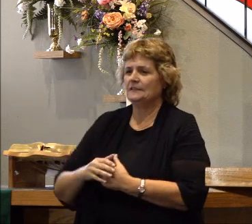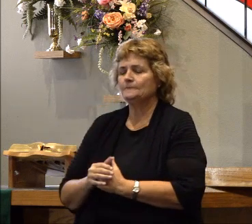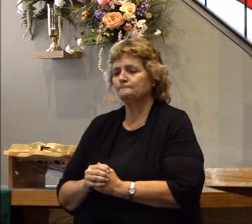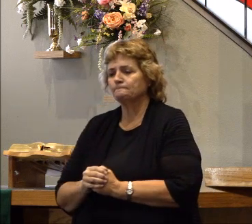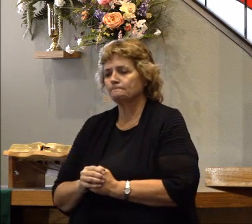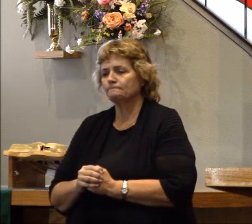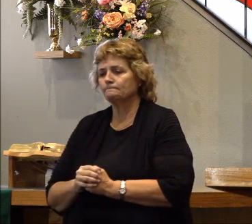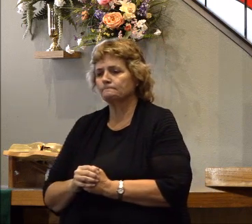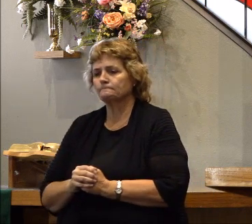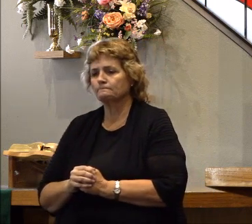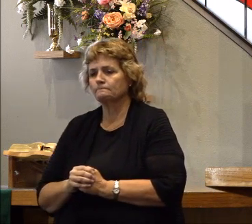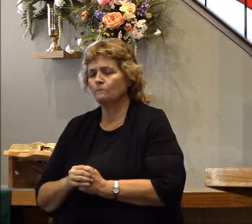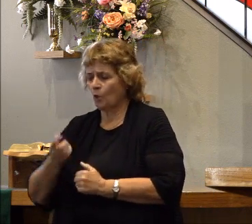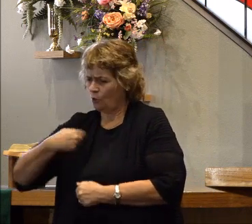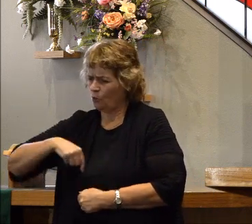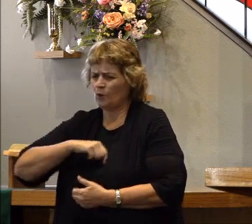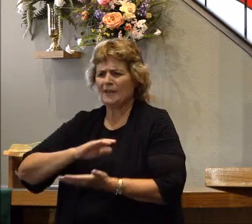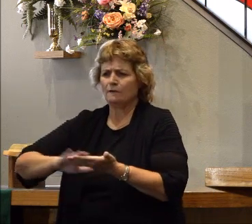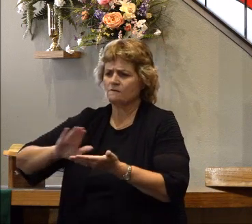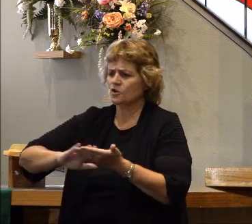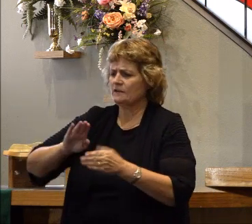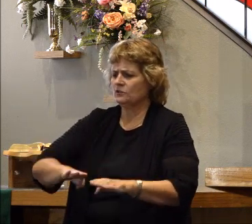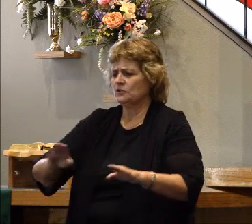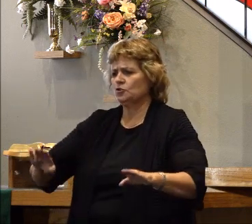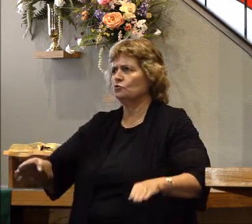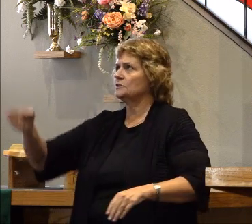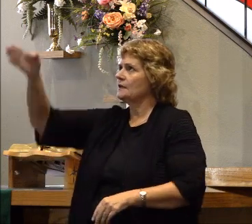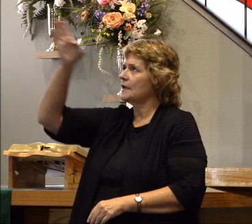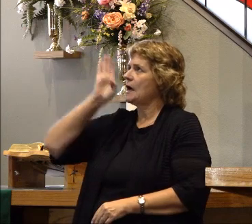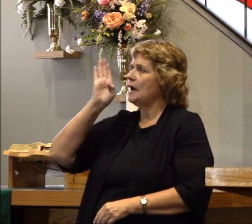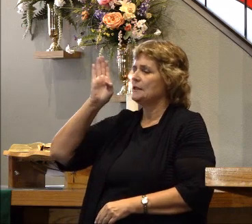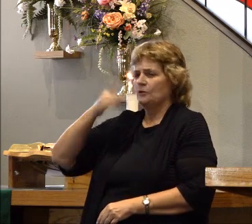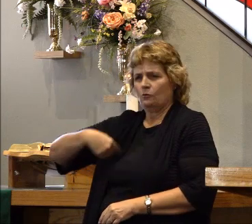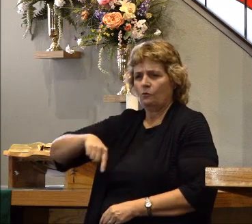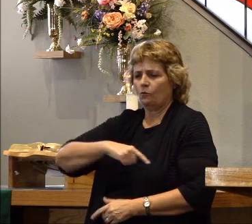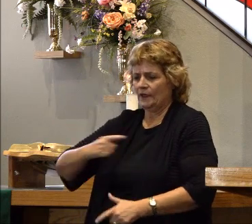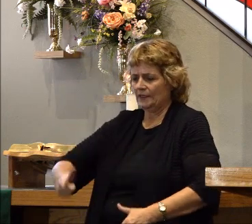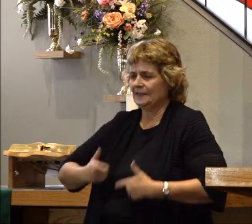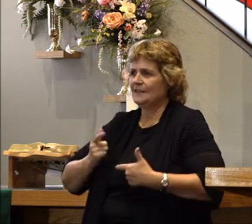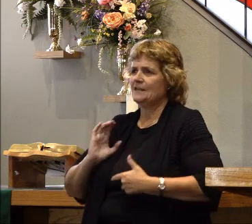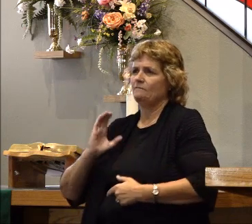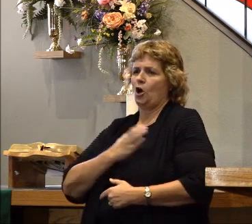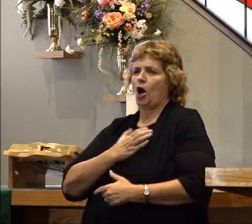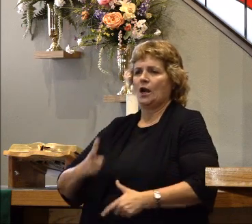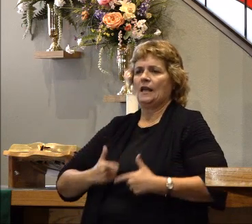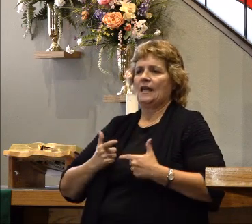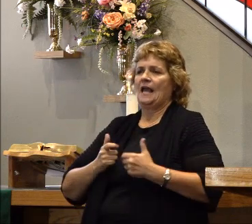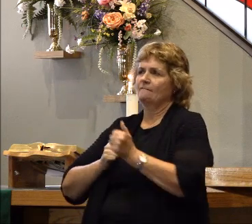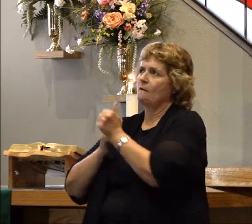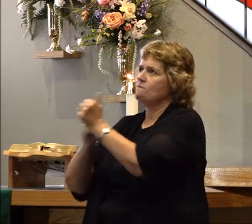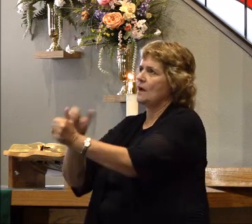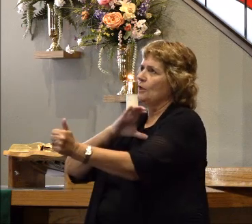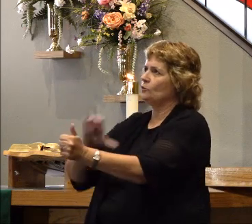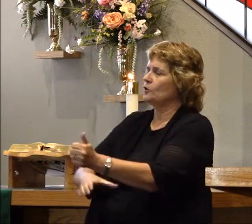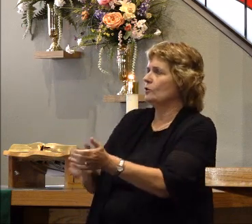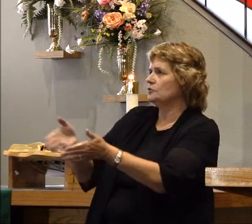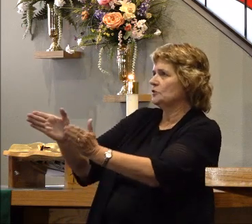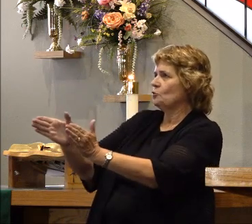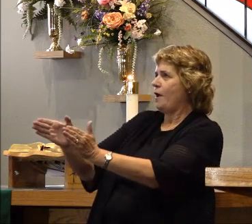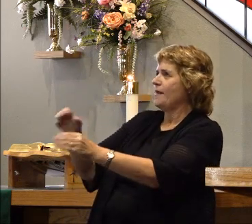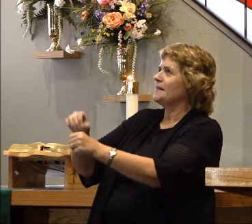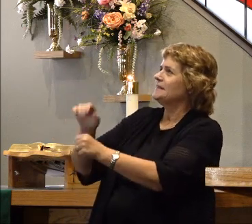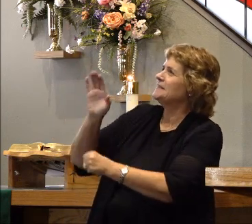As forgiven children of God, we live our life in Christ this way, in his victorious